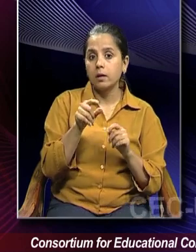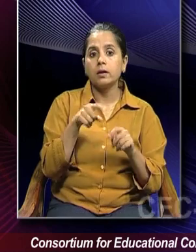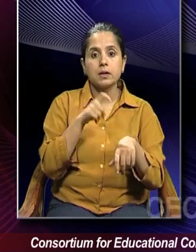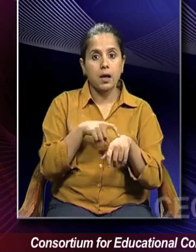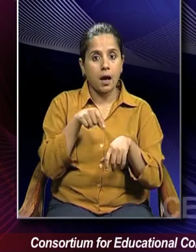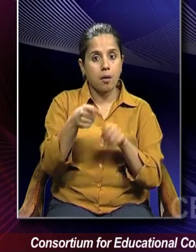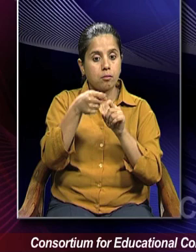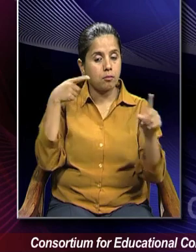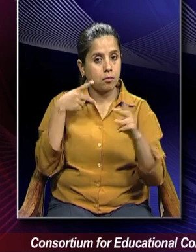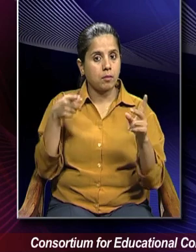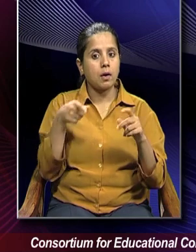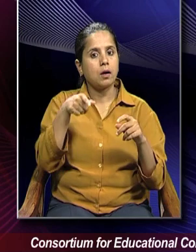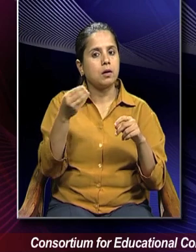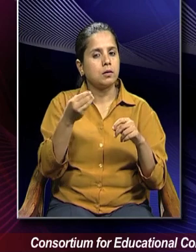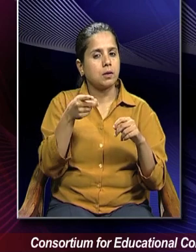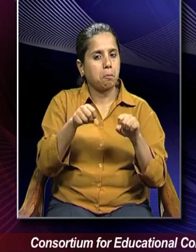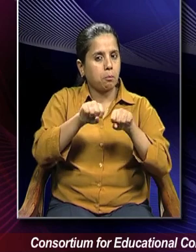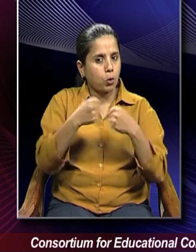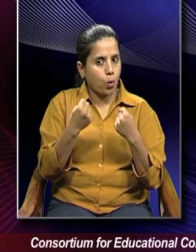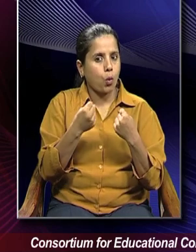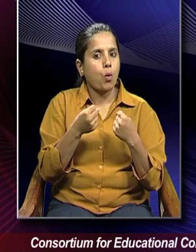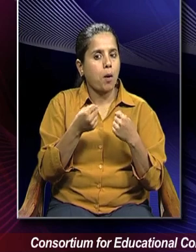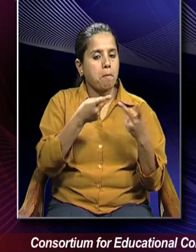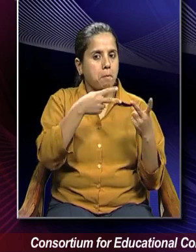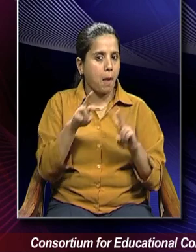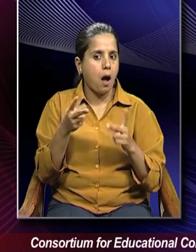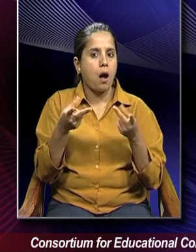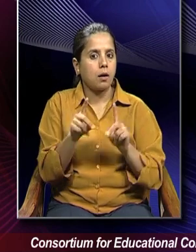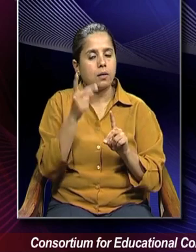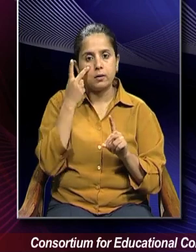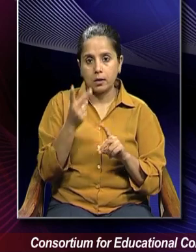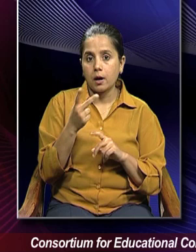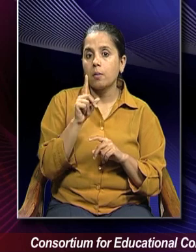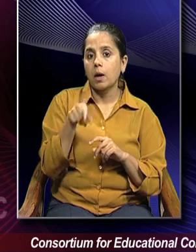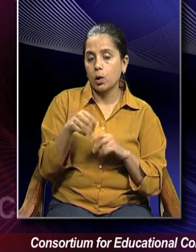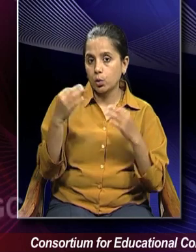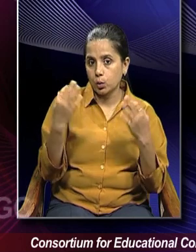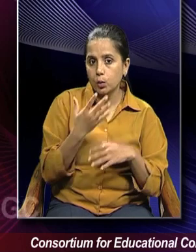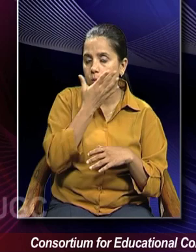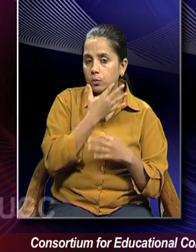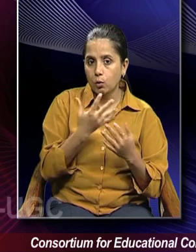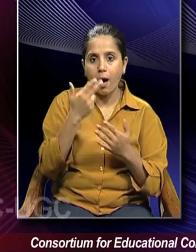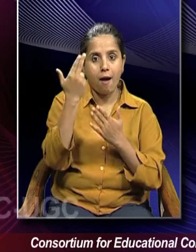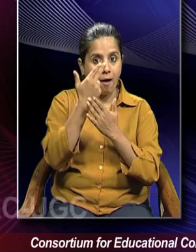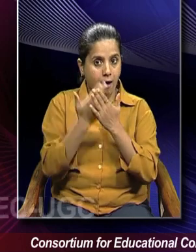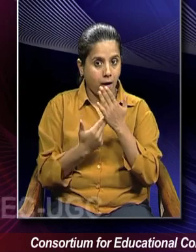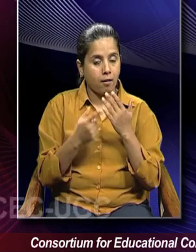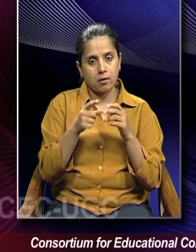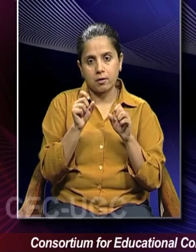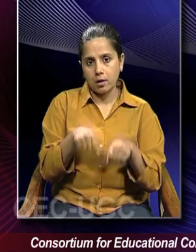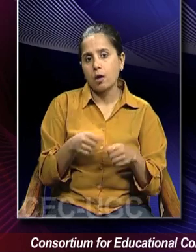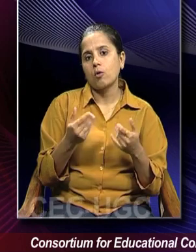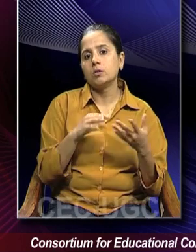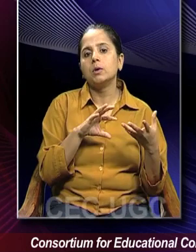time prevents a broken cup from coming back together again. But a new and beautiful piece of art can be